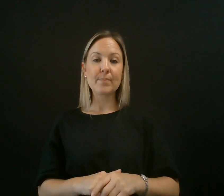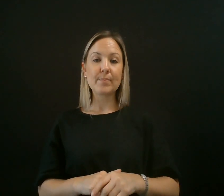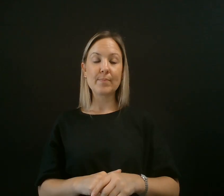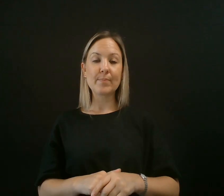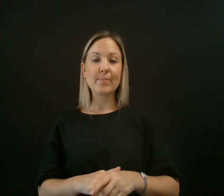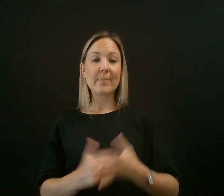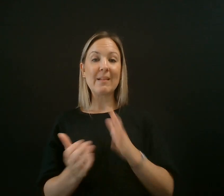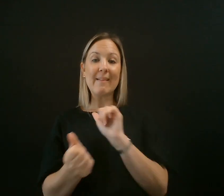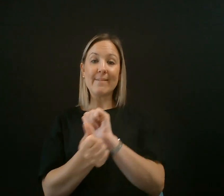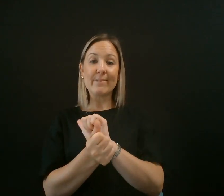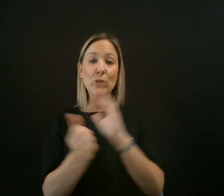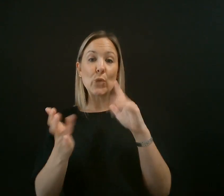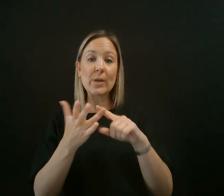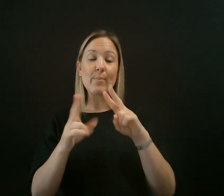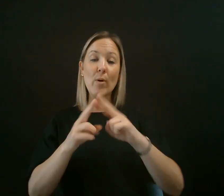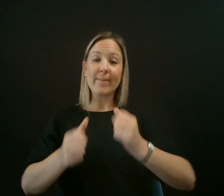Freedom of expression,